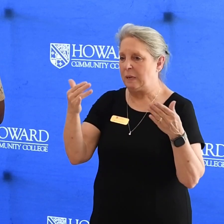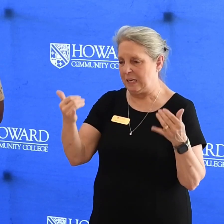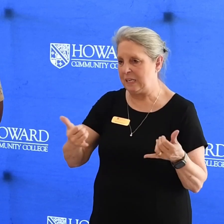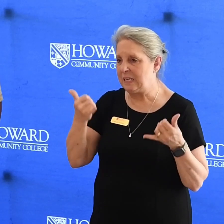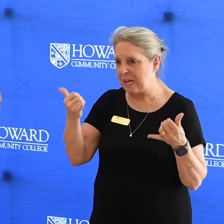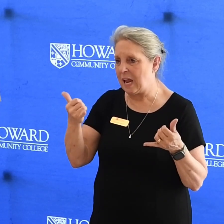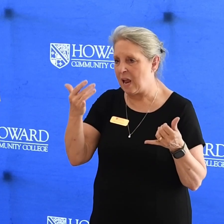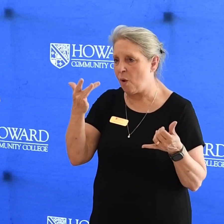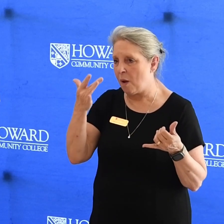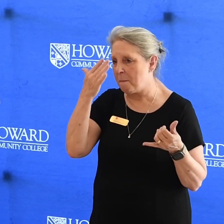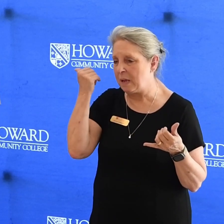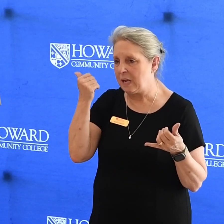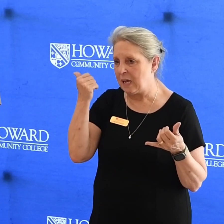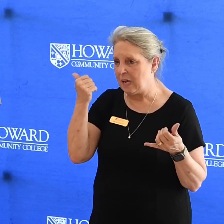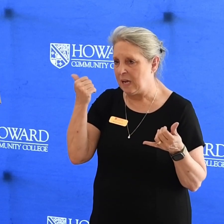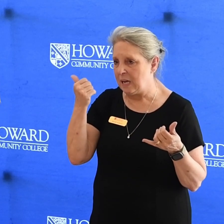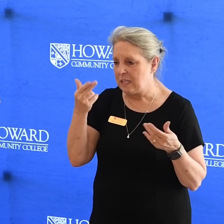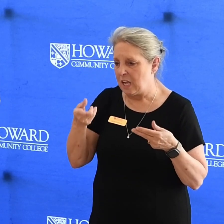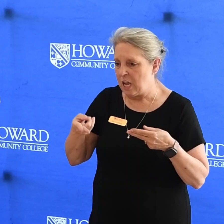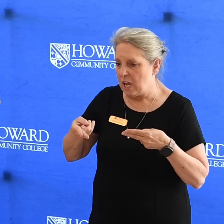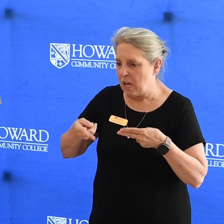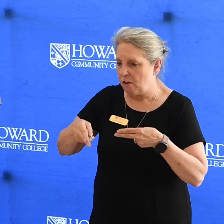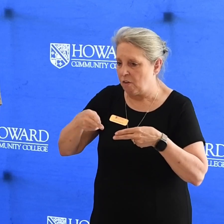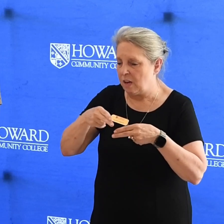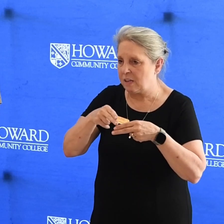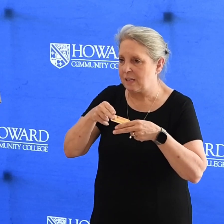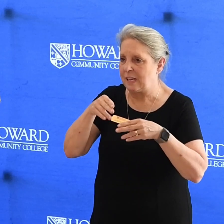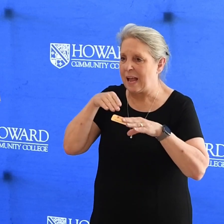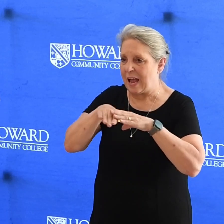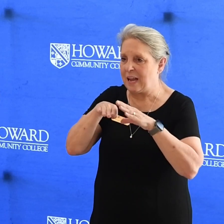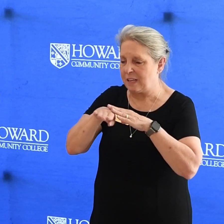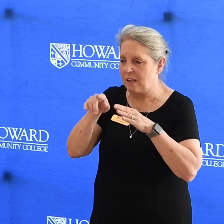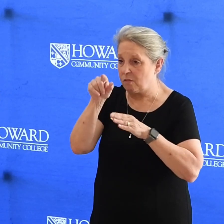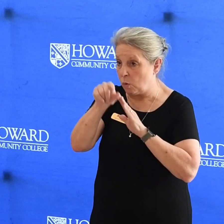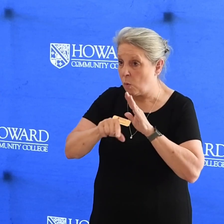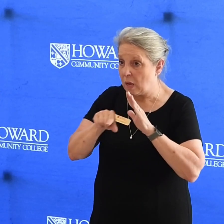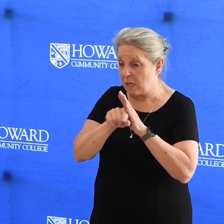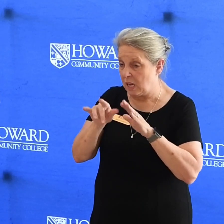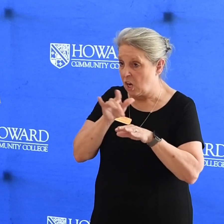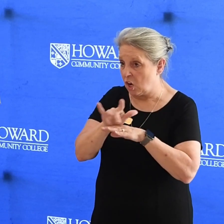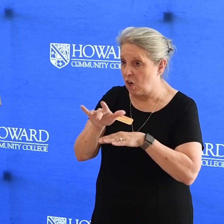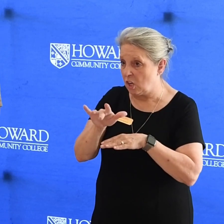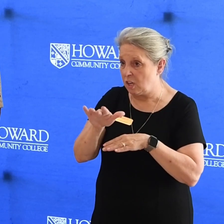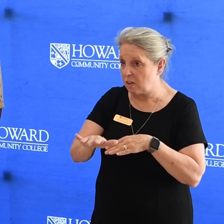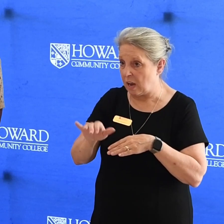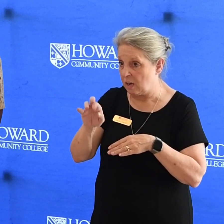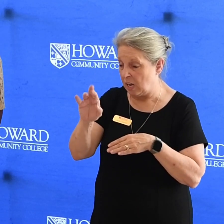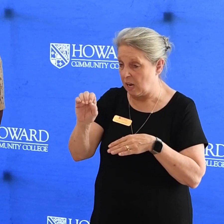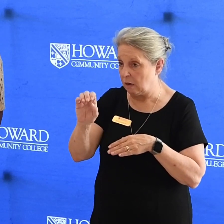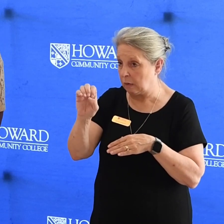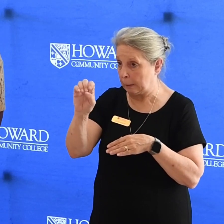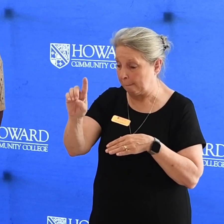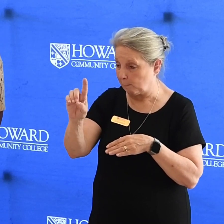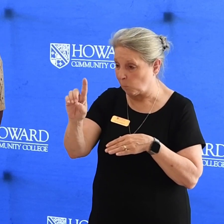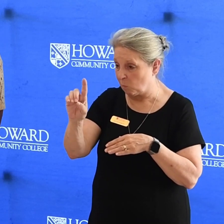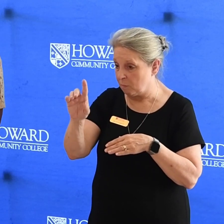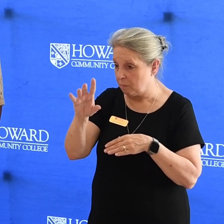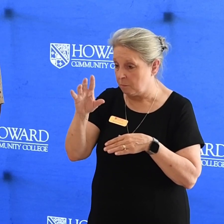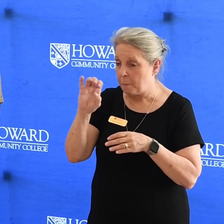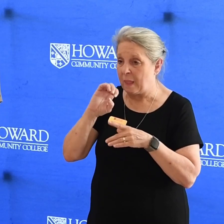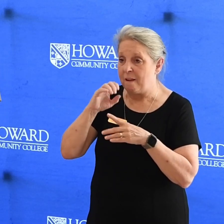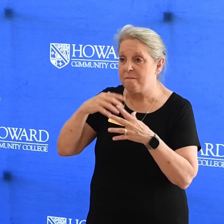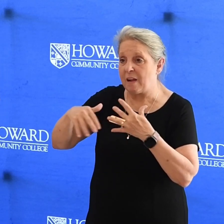today because increasing access to quality early child care and education